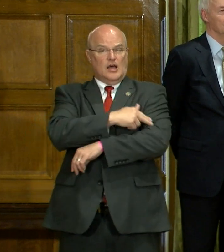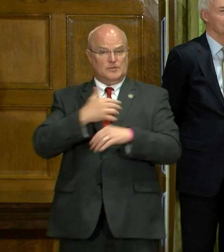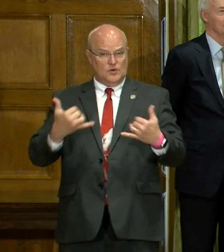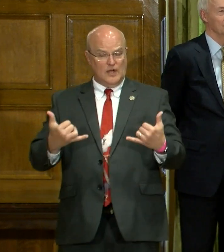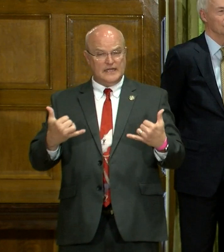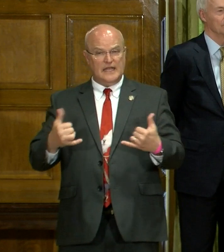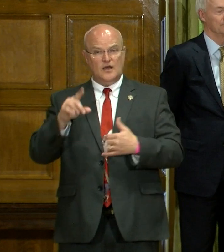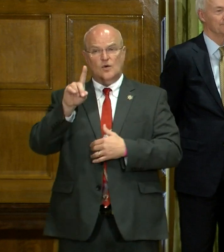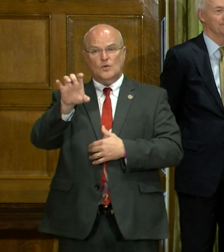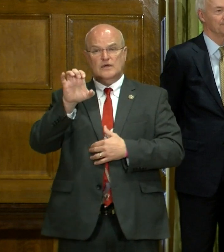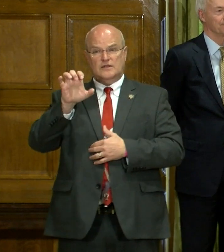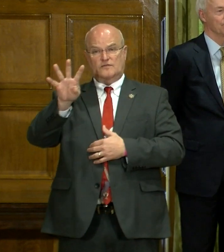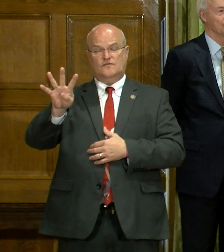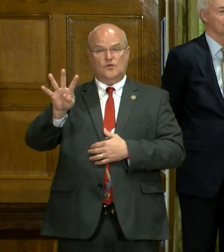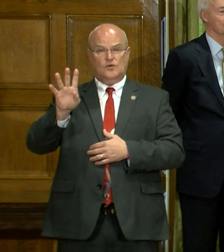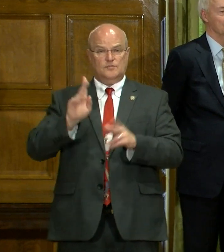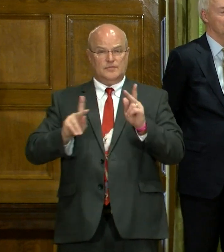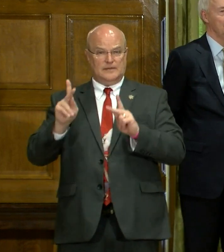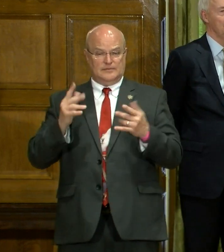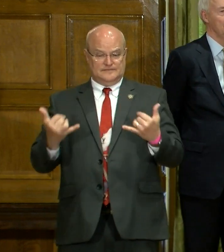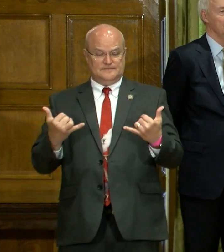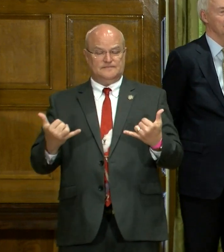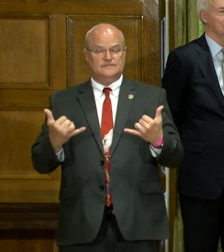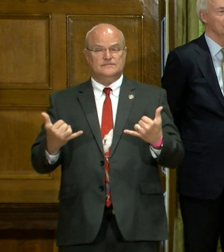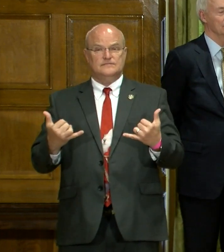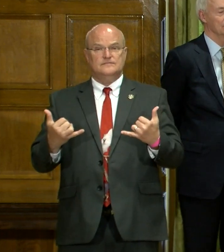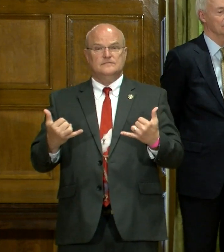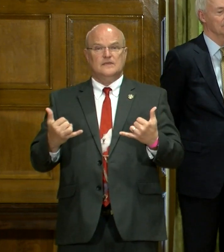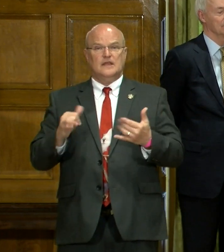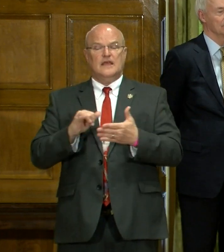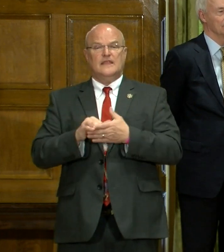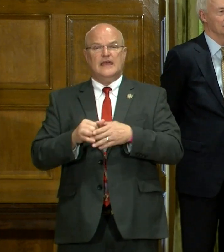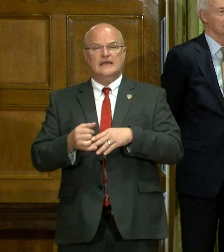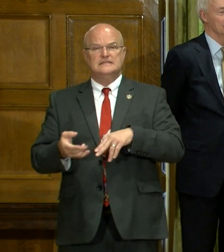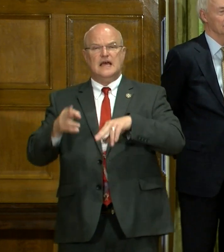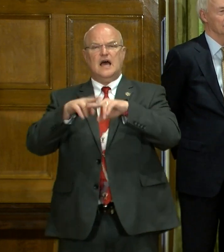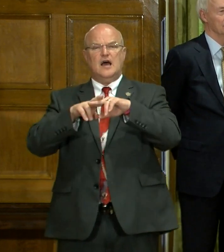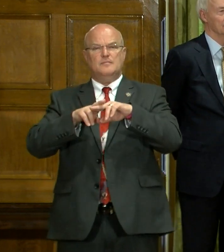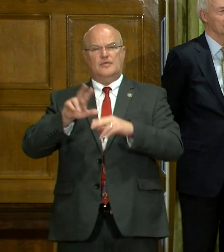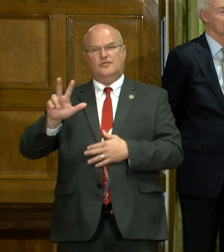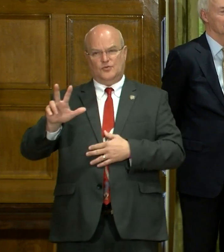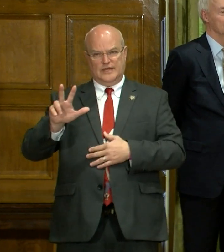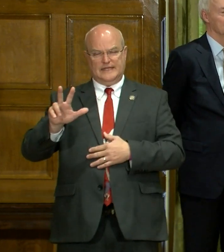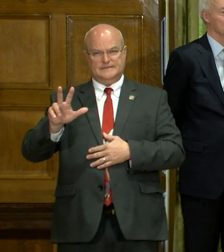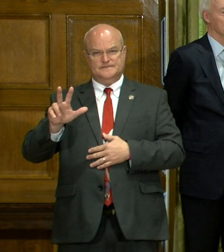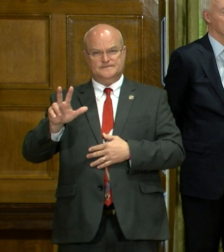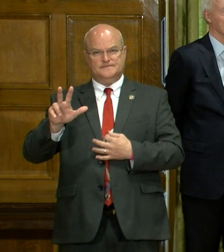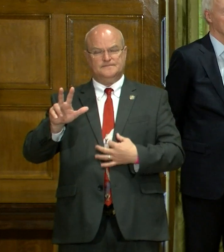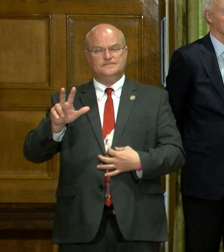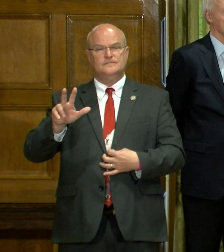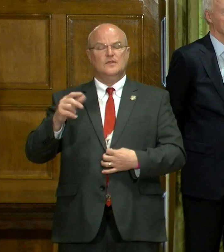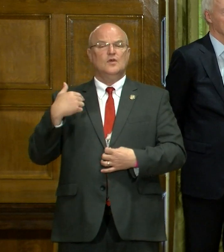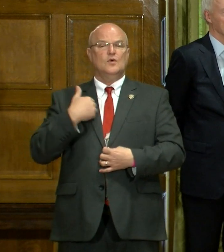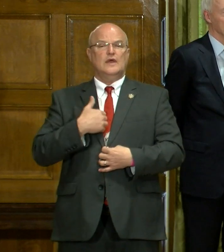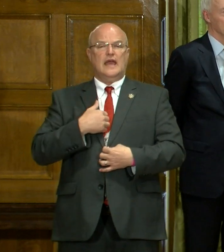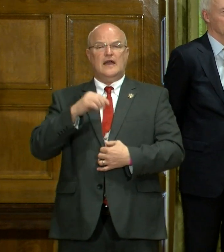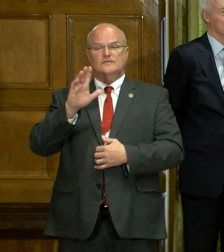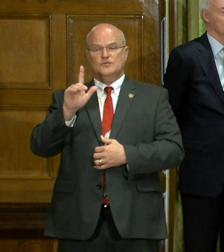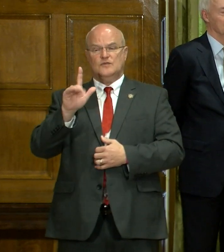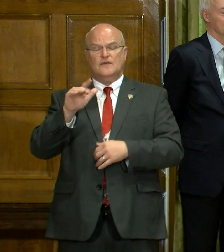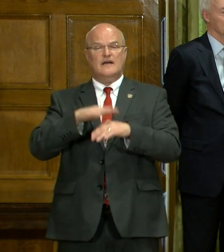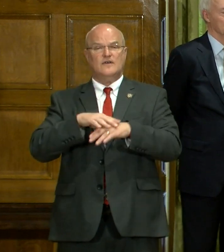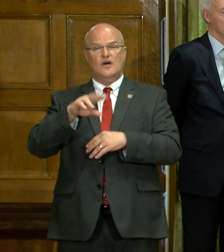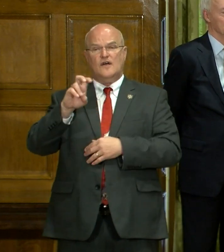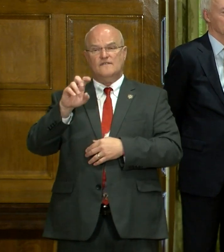hospital 104 current hospitalized. That's up a net gain of 3 from yesterday. We have 25